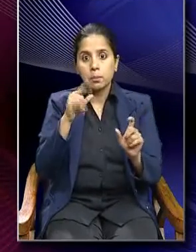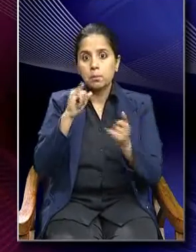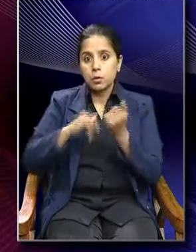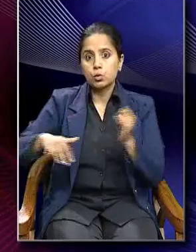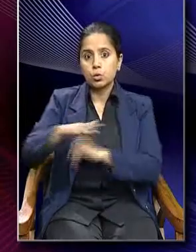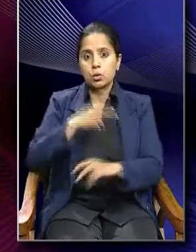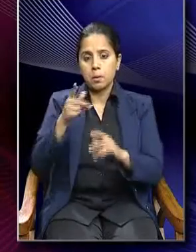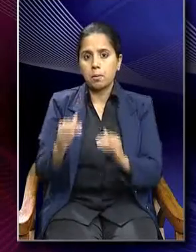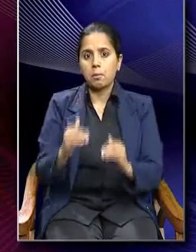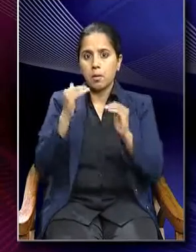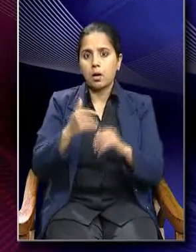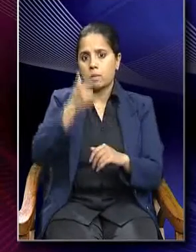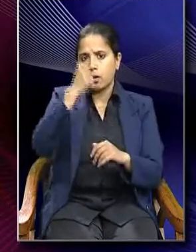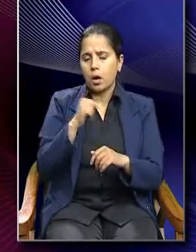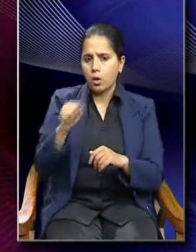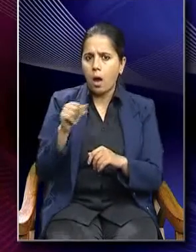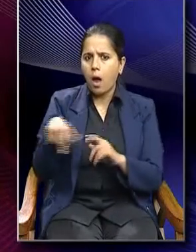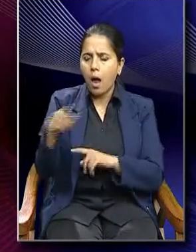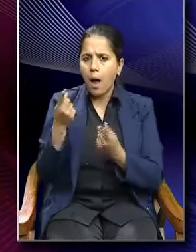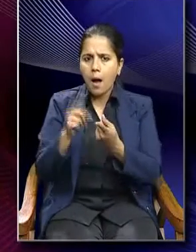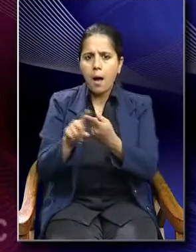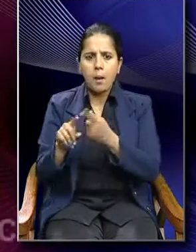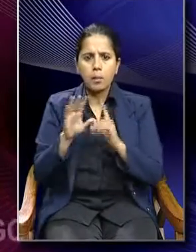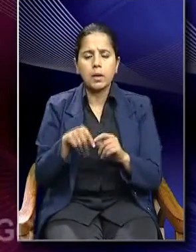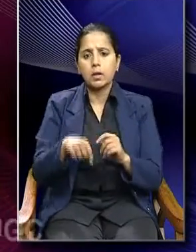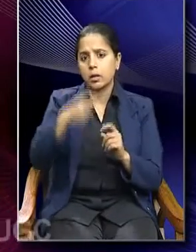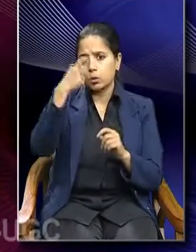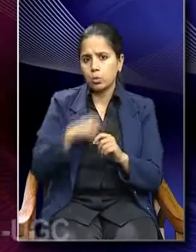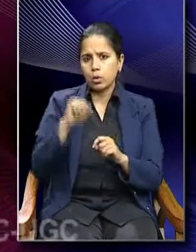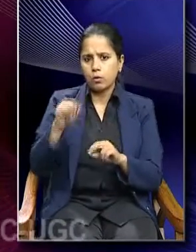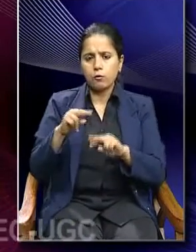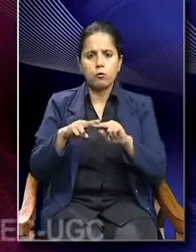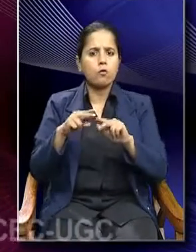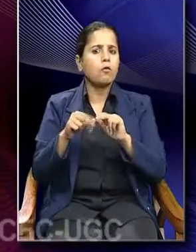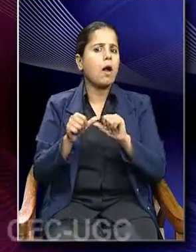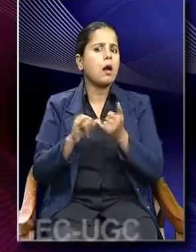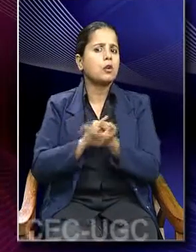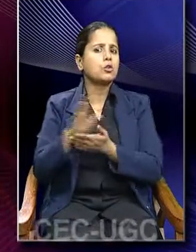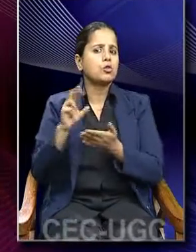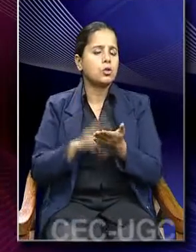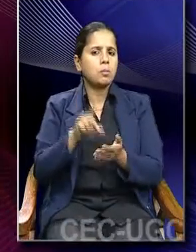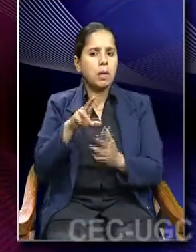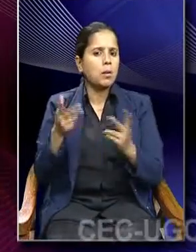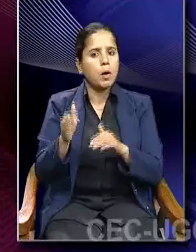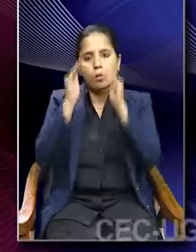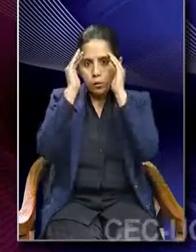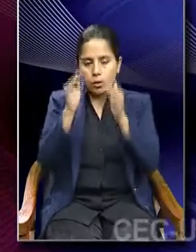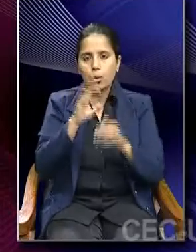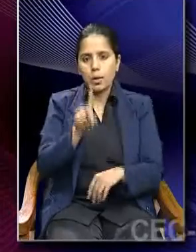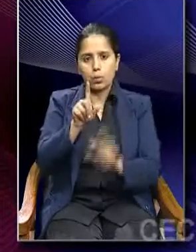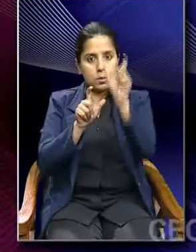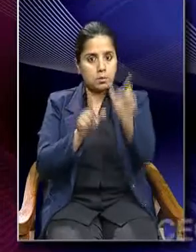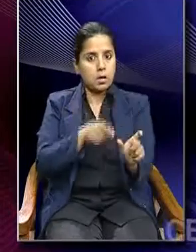highly individualized fashion. Individualized fashion in the sense that the focus is on